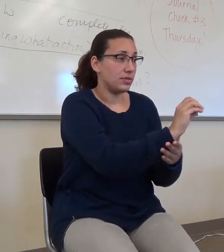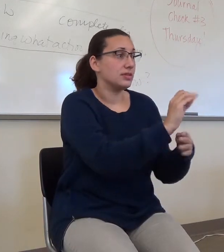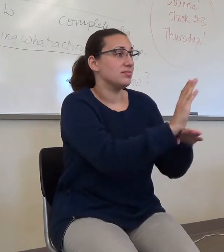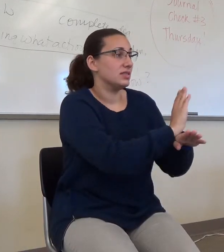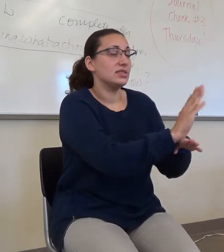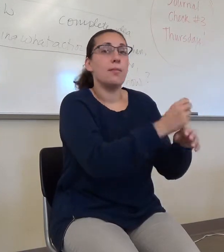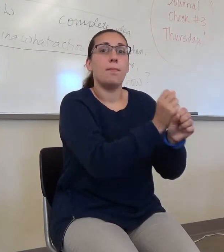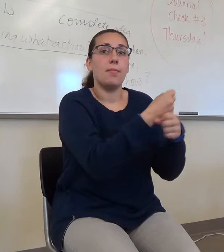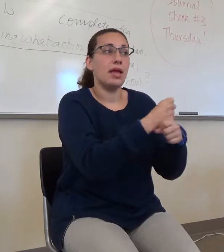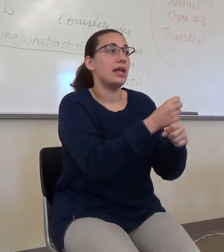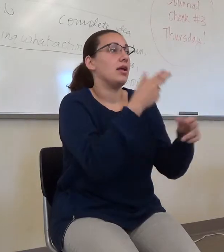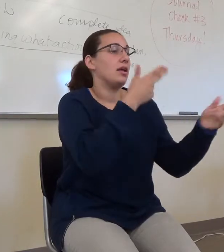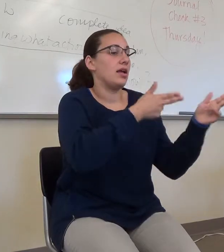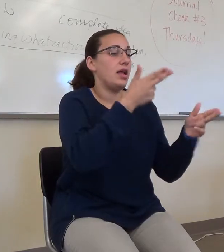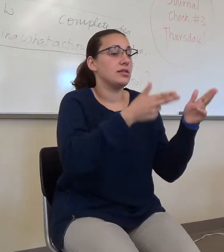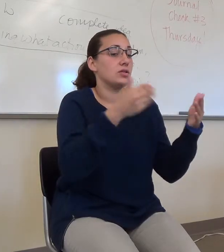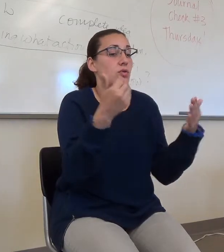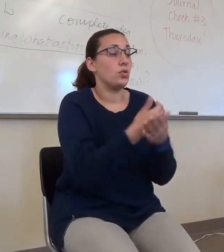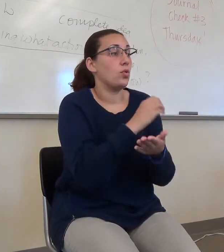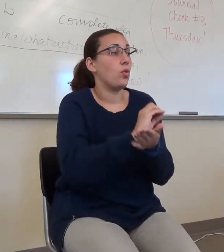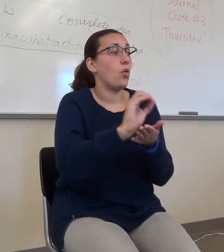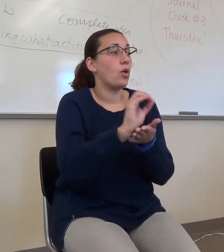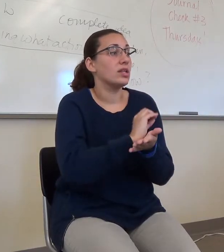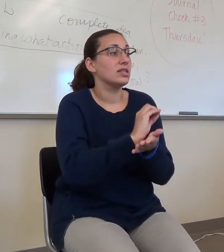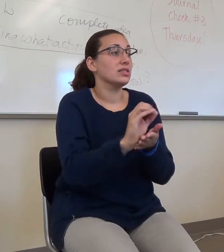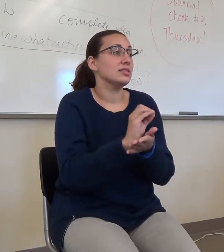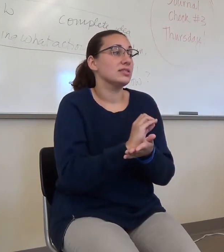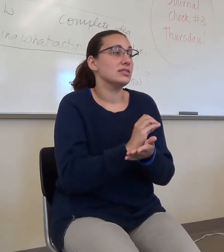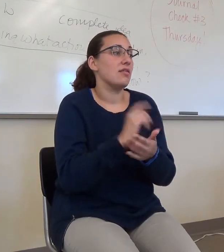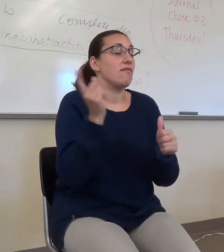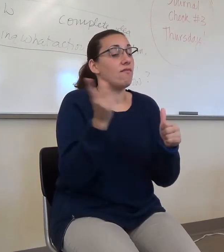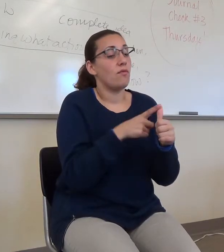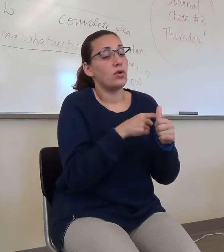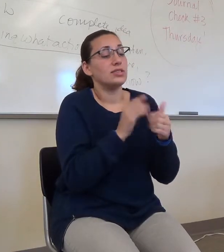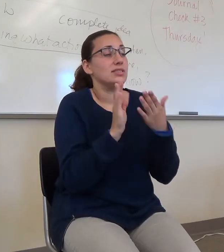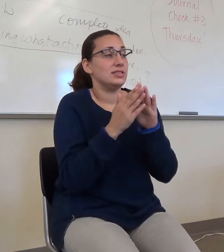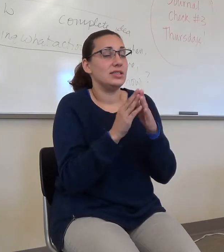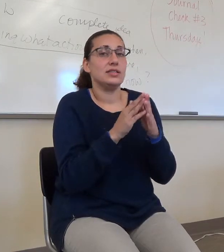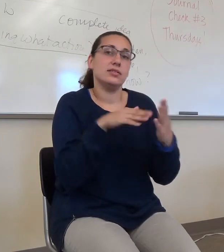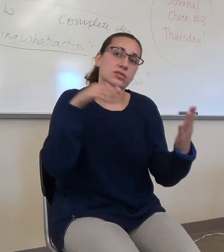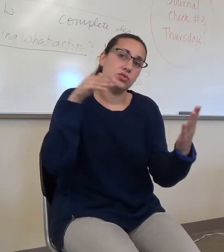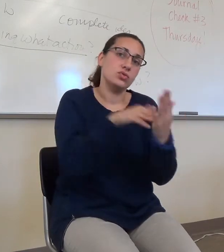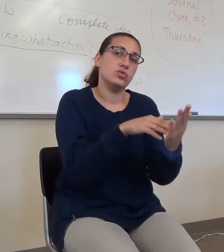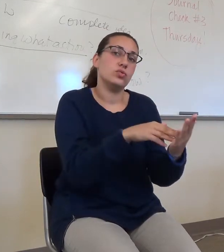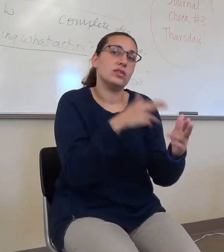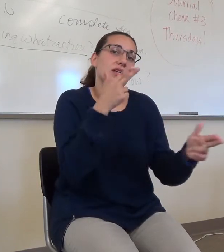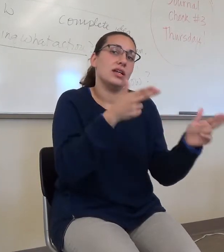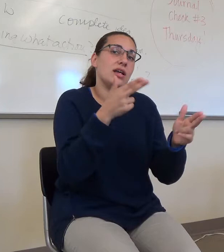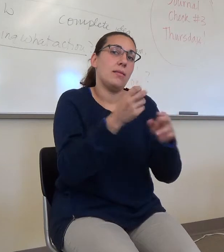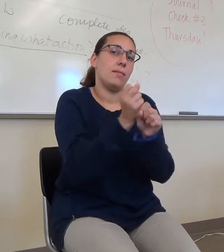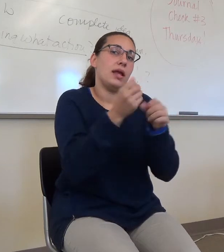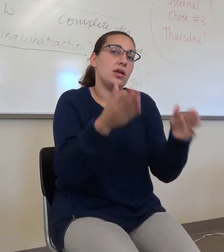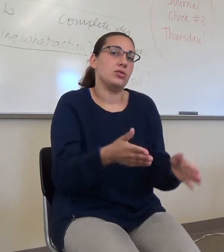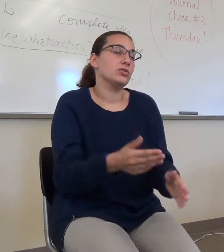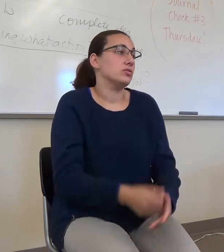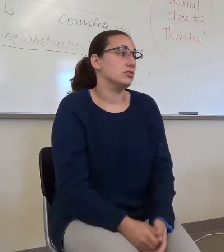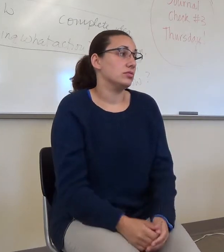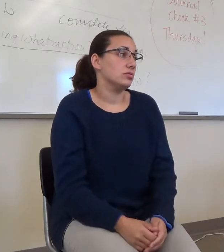New Orleans became the first of many cities to file a lawsuit against gun manufacturers. Does that answer your